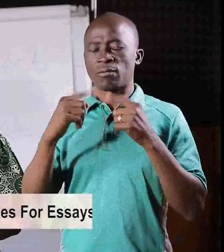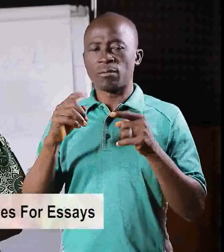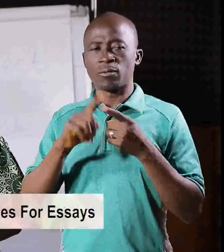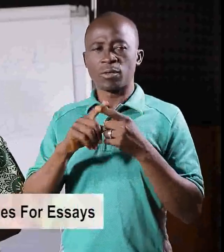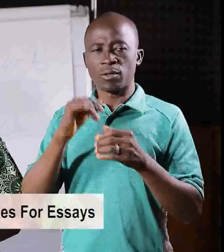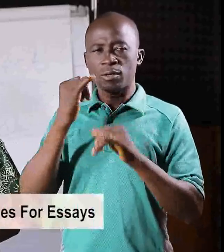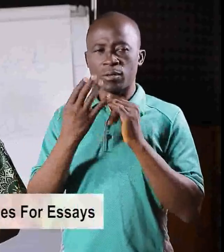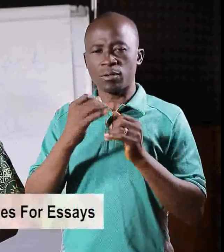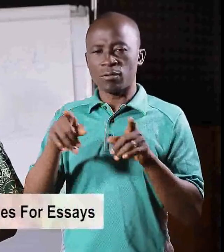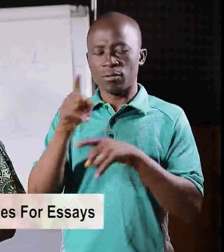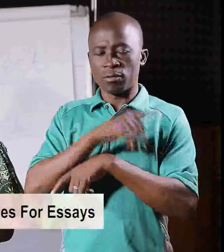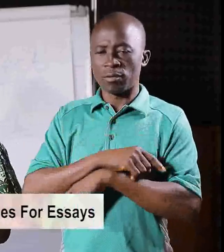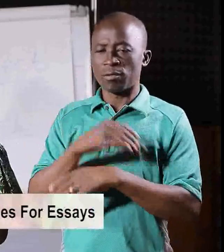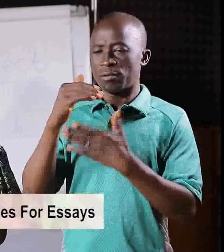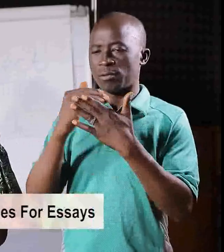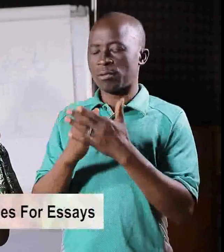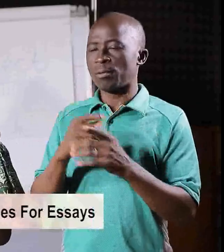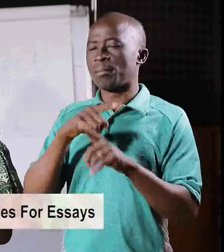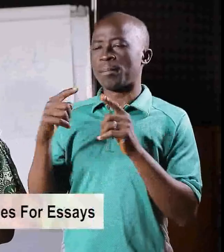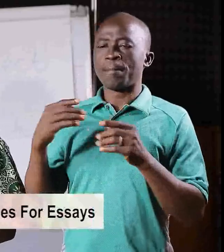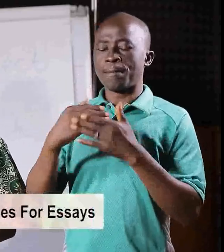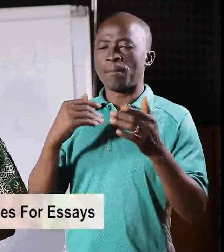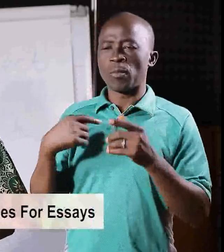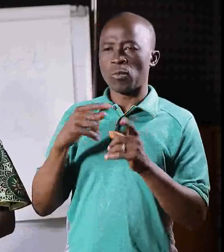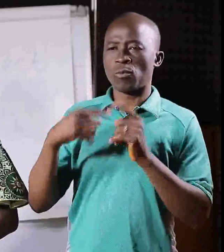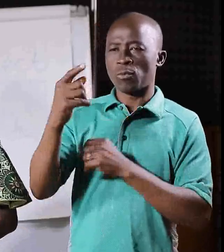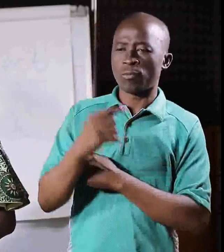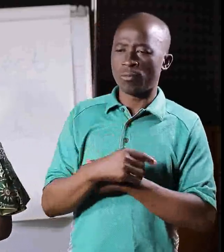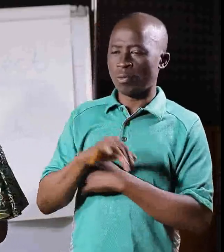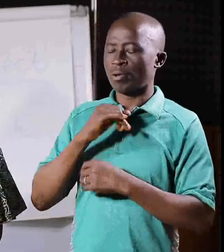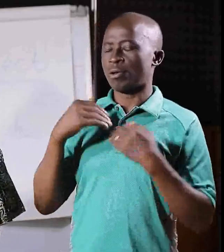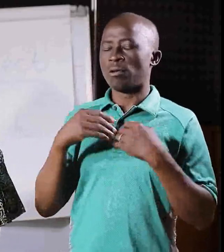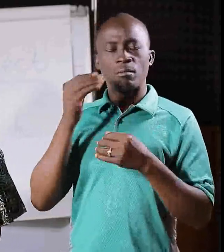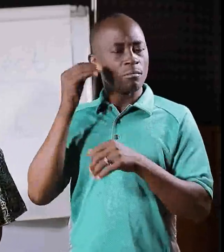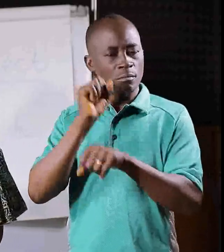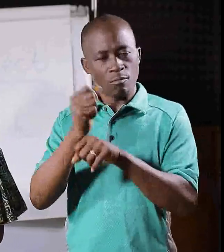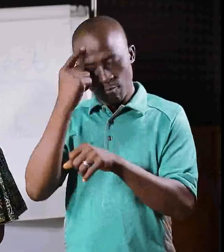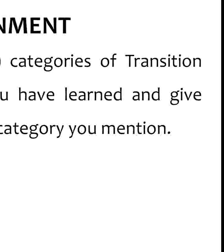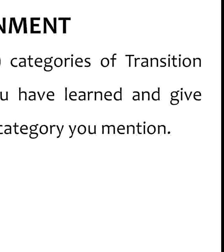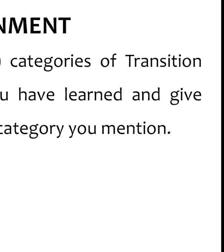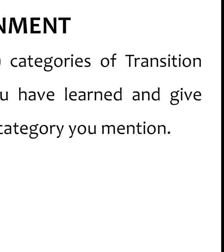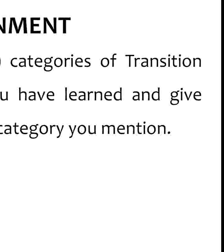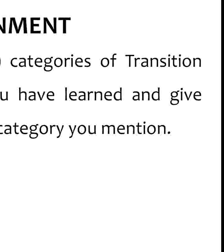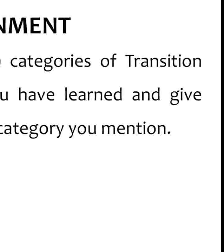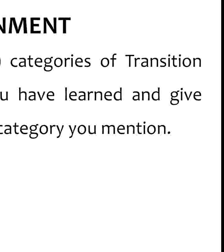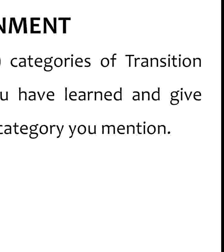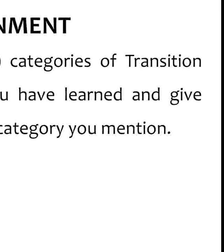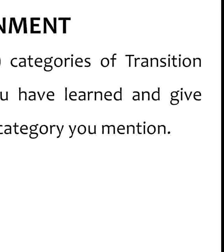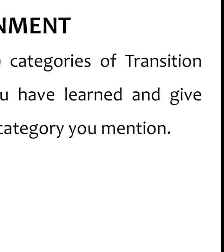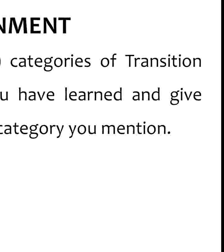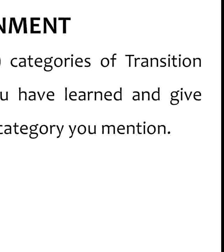of today's lesson. But before we go, I have an assignment for you. And it